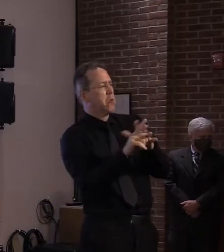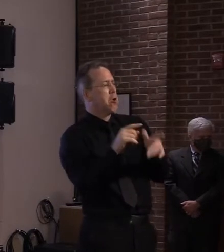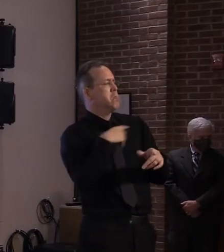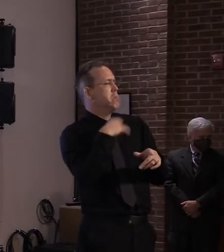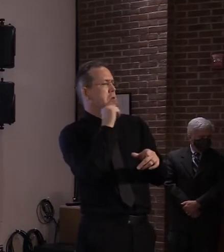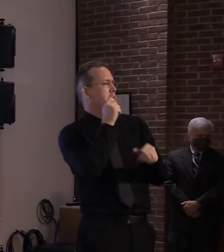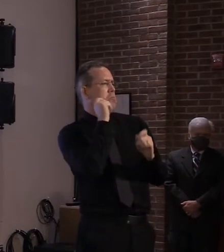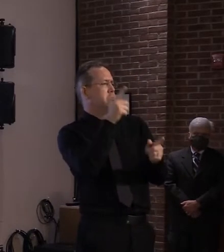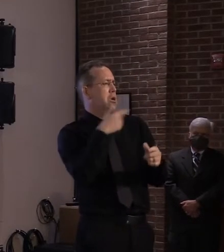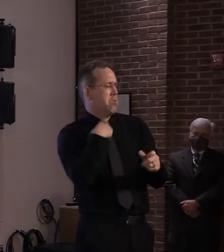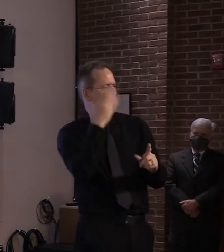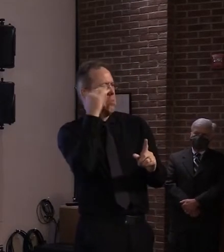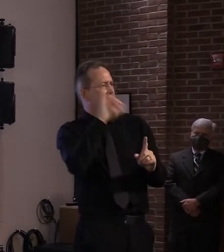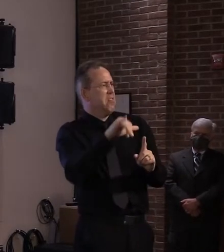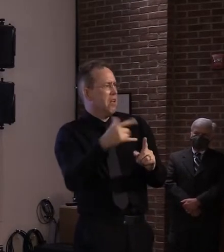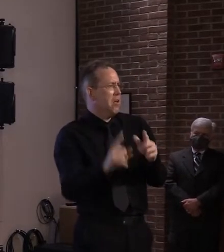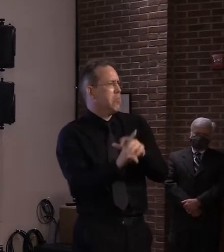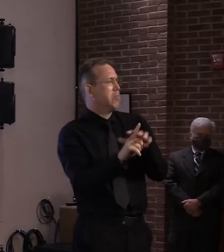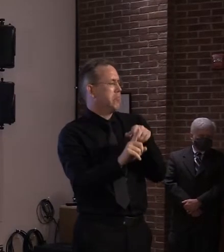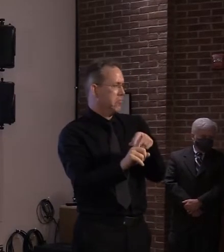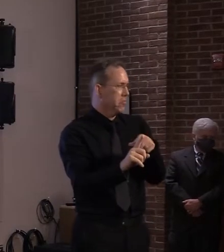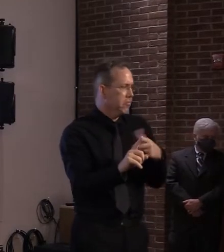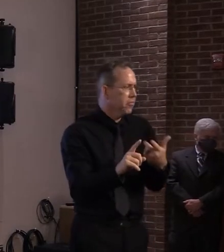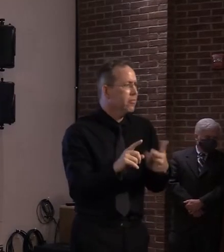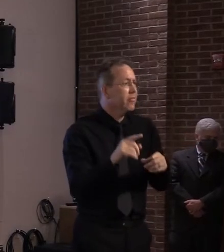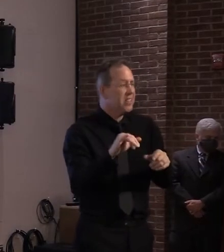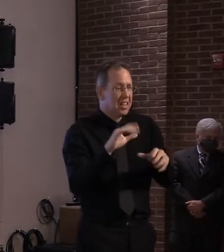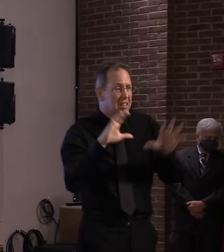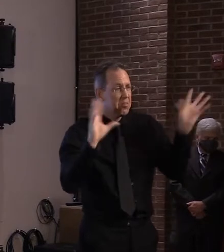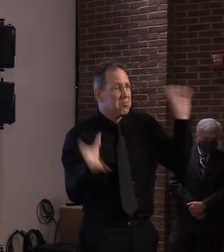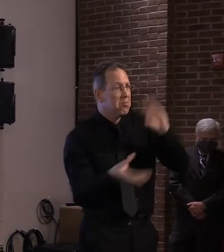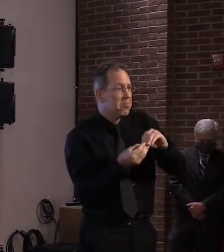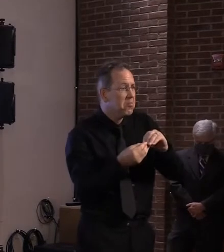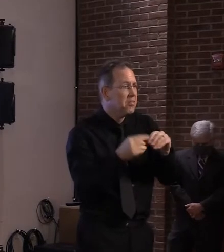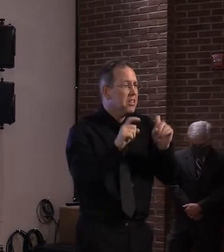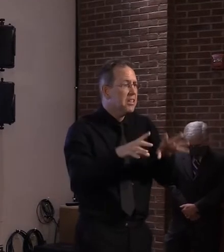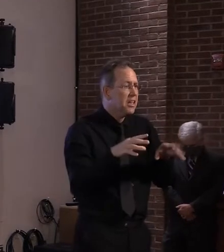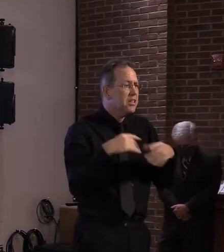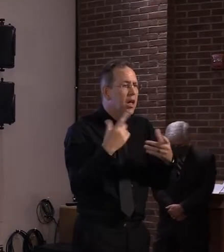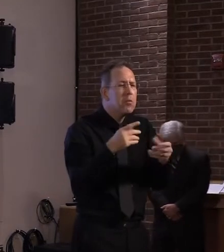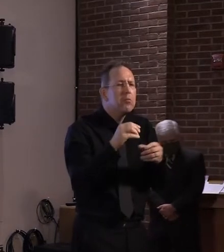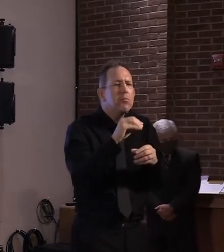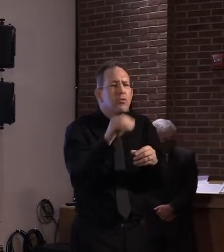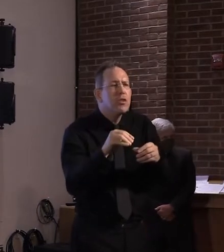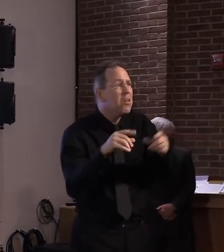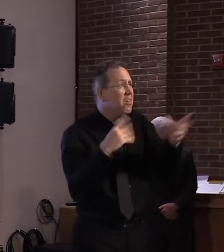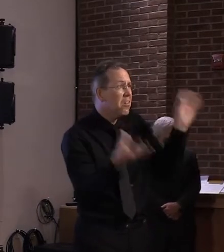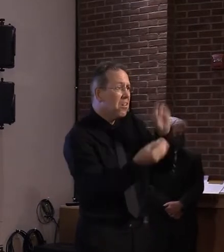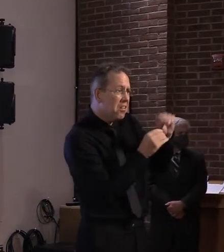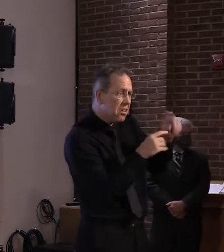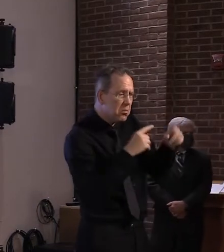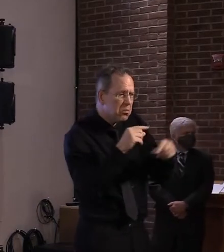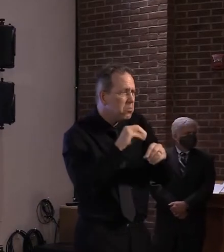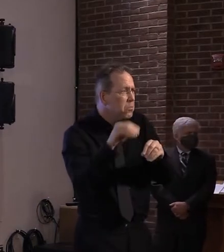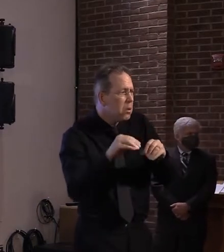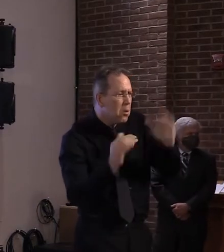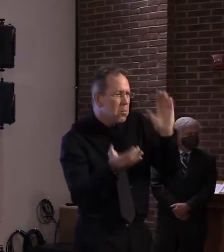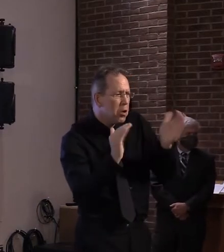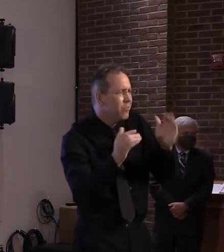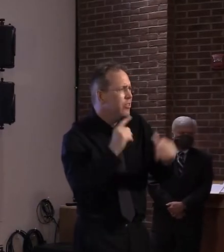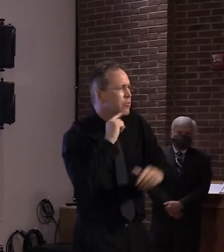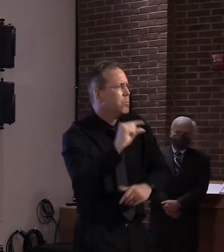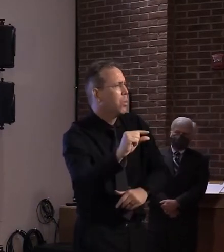positive cases is but a small fraction. So the percent positive of all the tests is low. I'd like to add